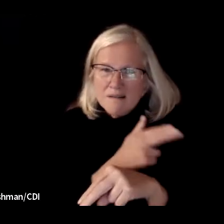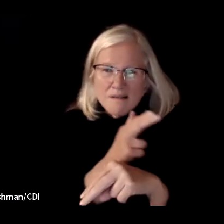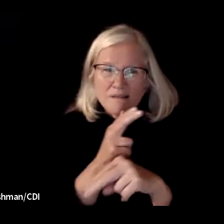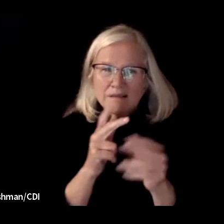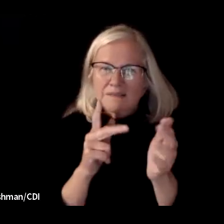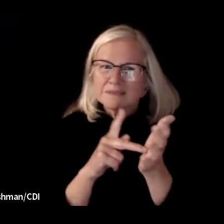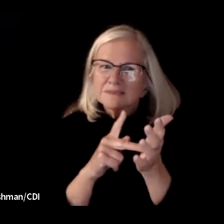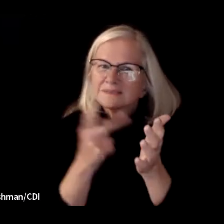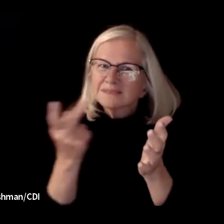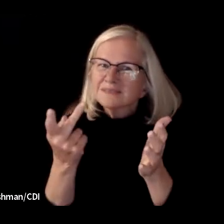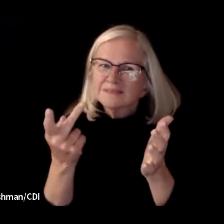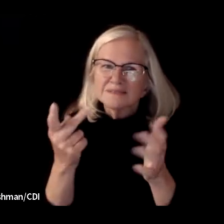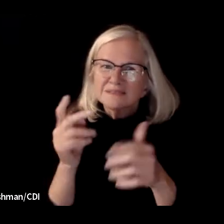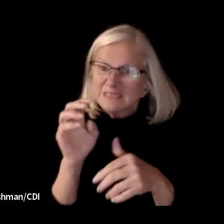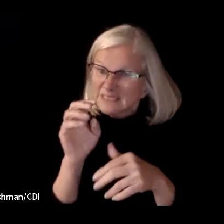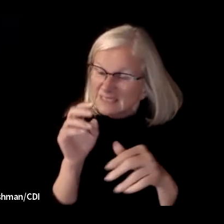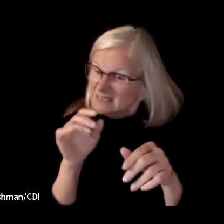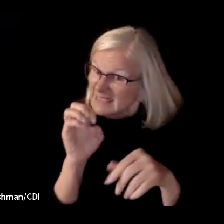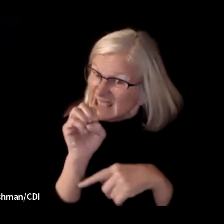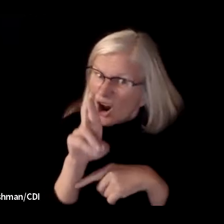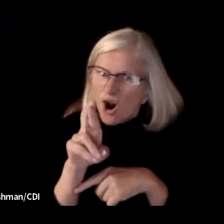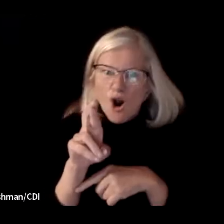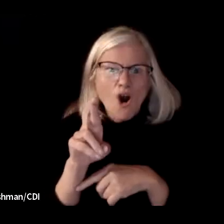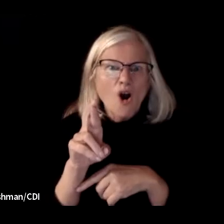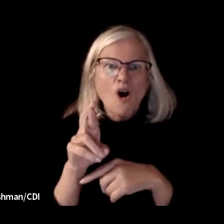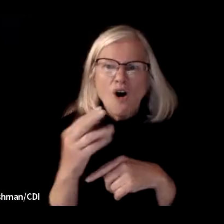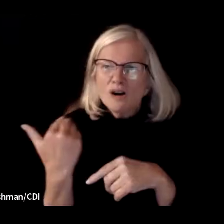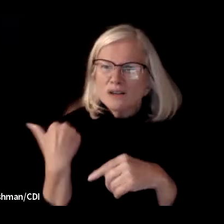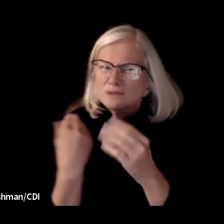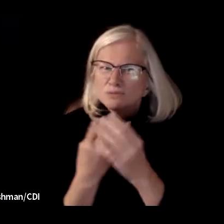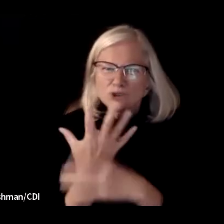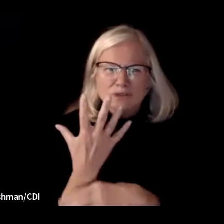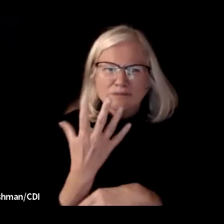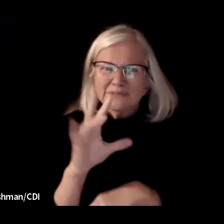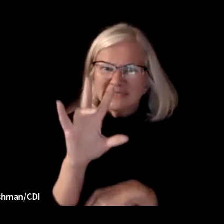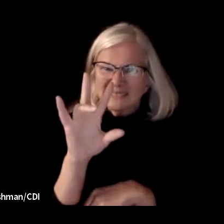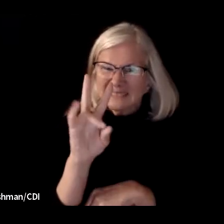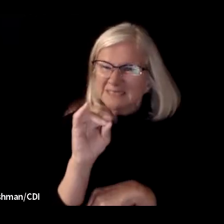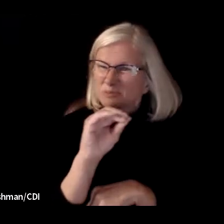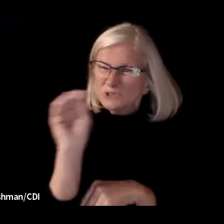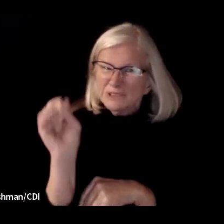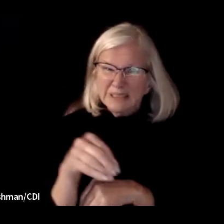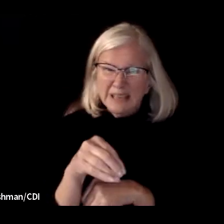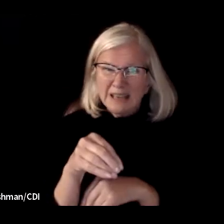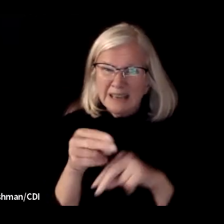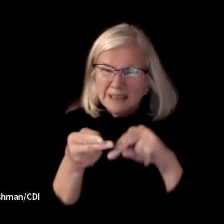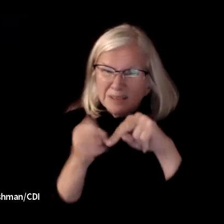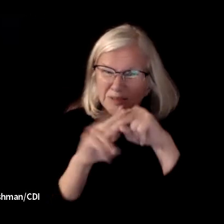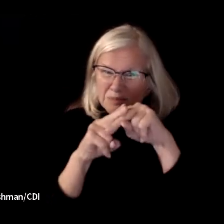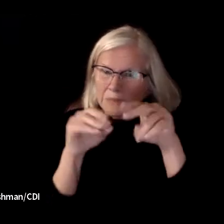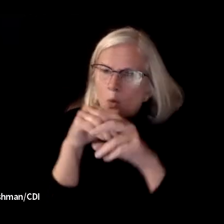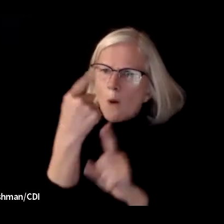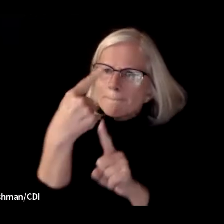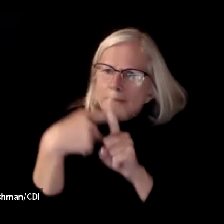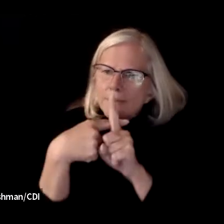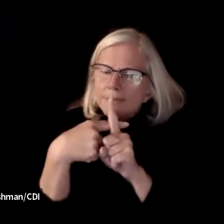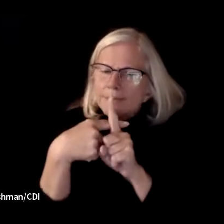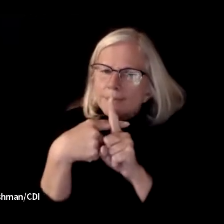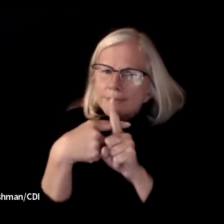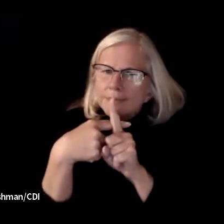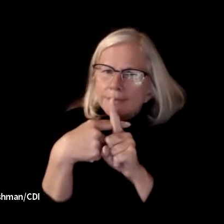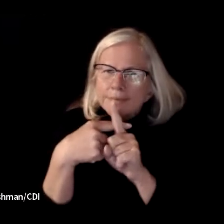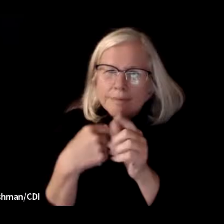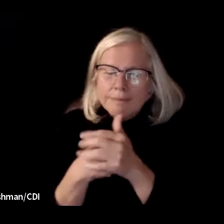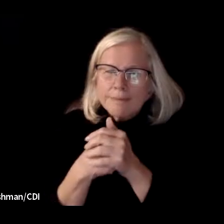since early spring, and a 17% increase in the last month alone, and hundreds of additional children seeking care